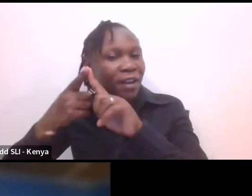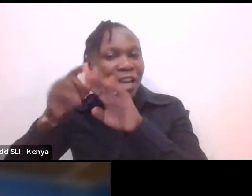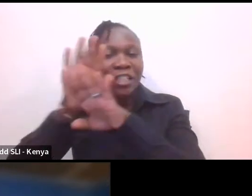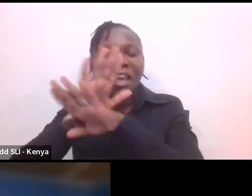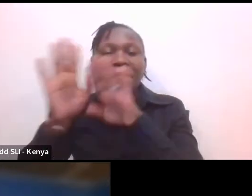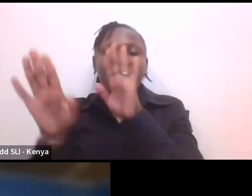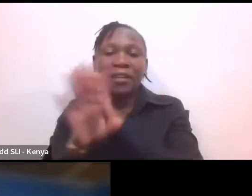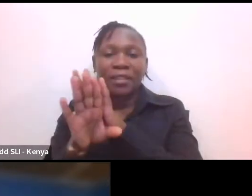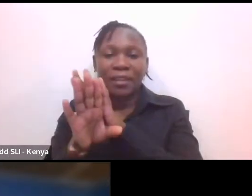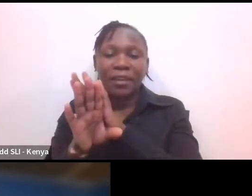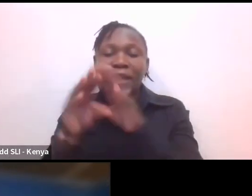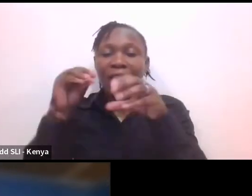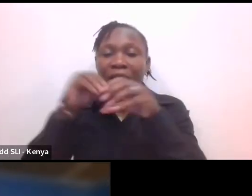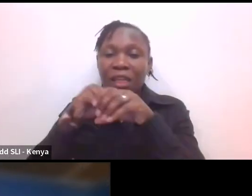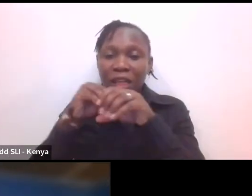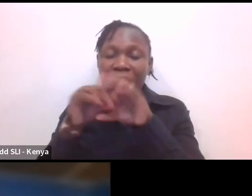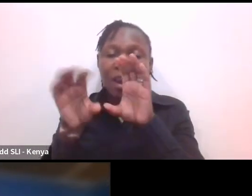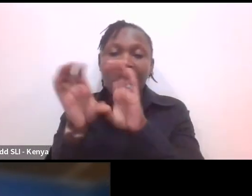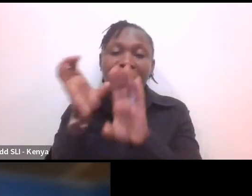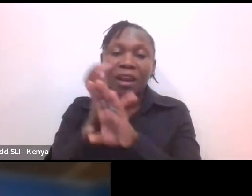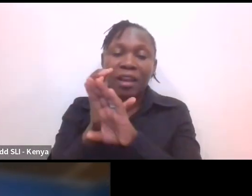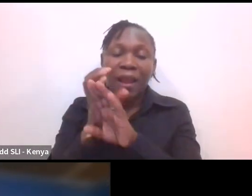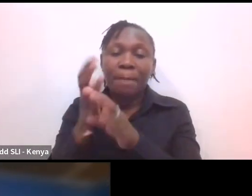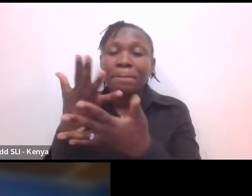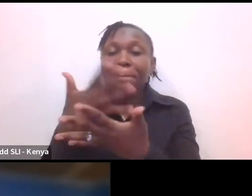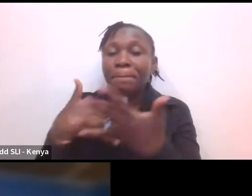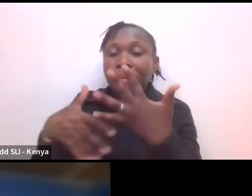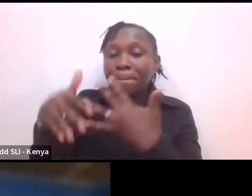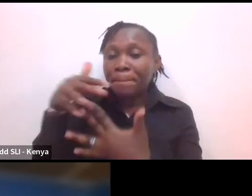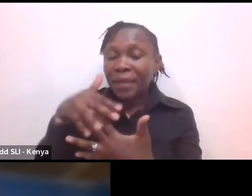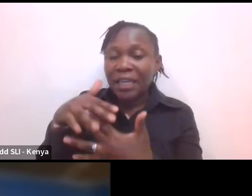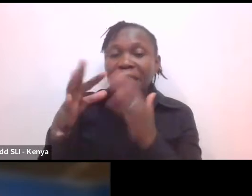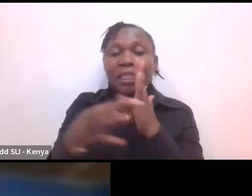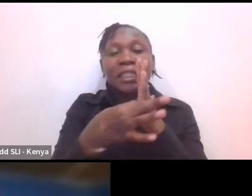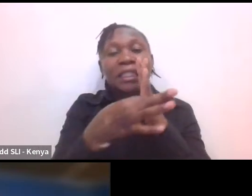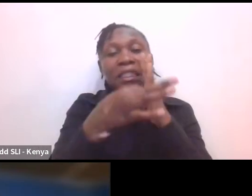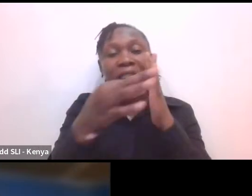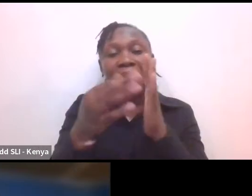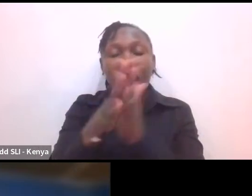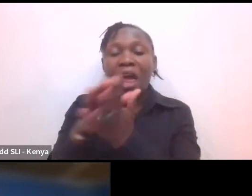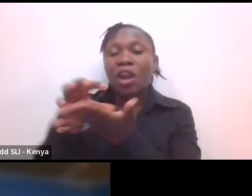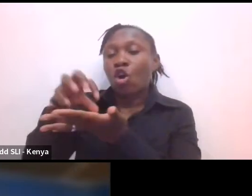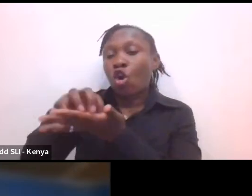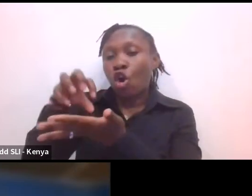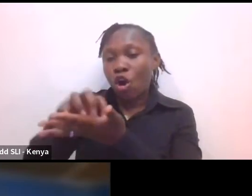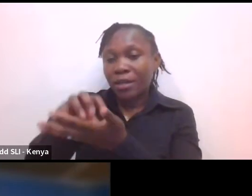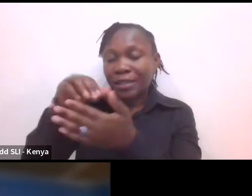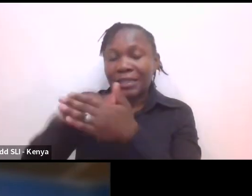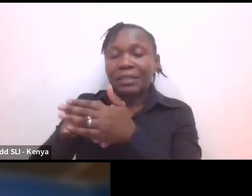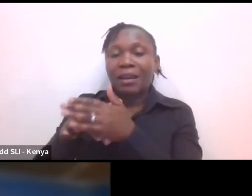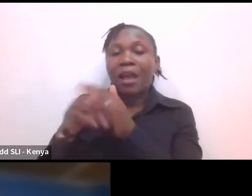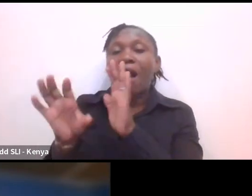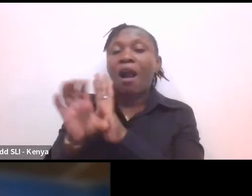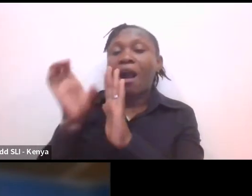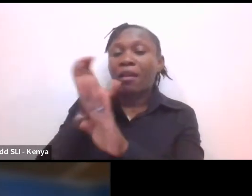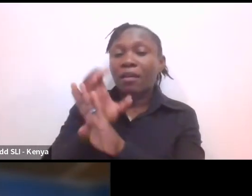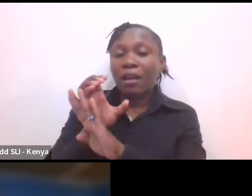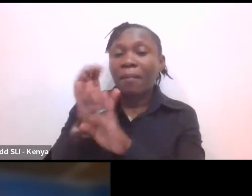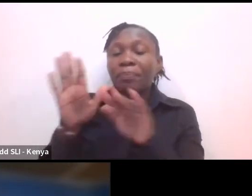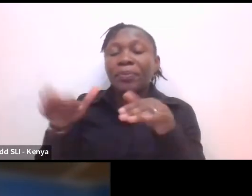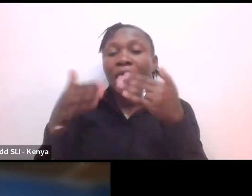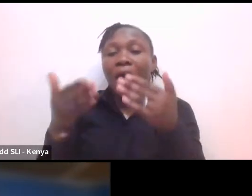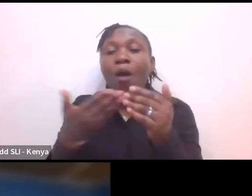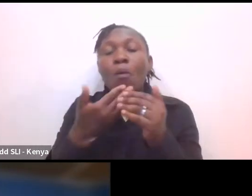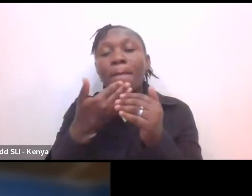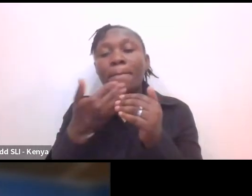best to integrate skills and content within your curriculum, on how therapy and education can best coexist